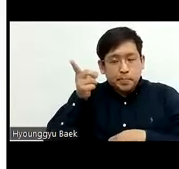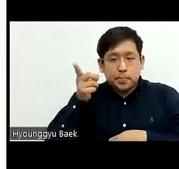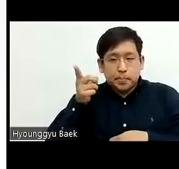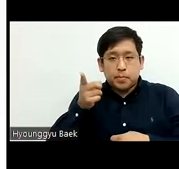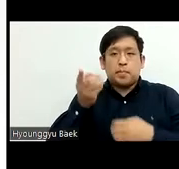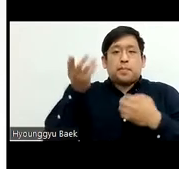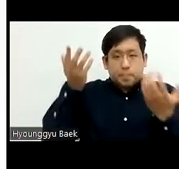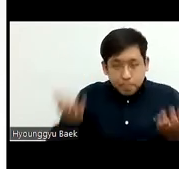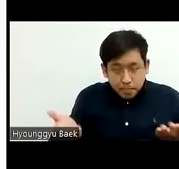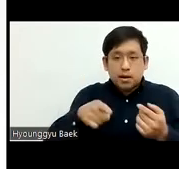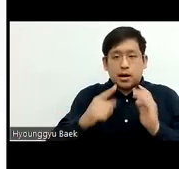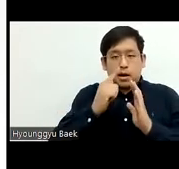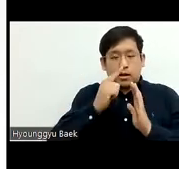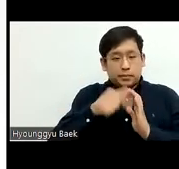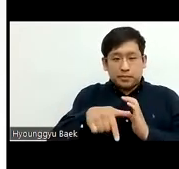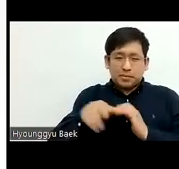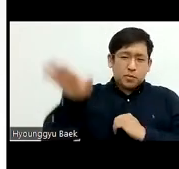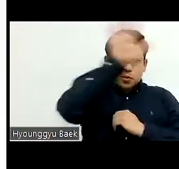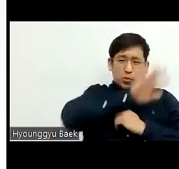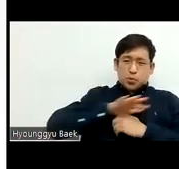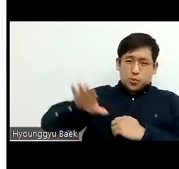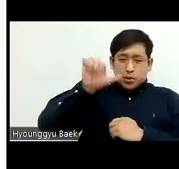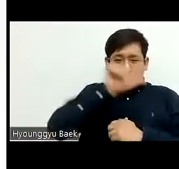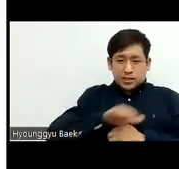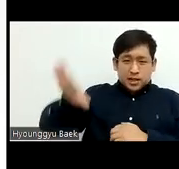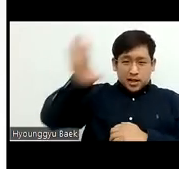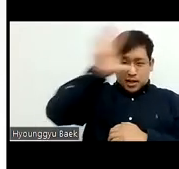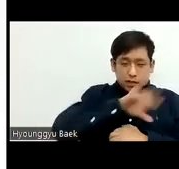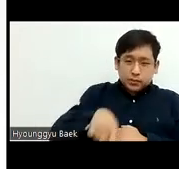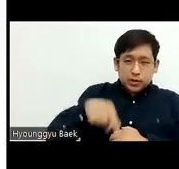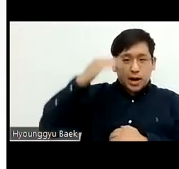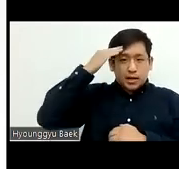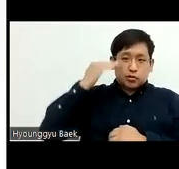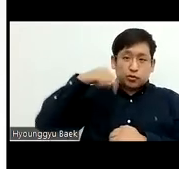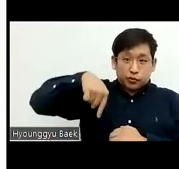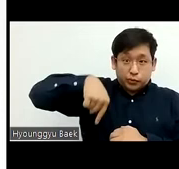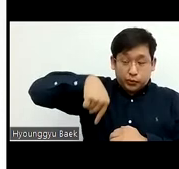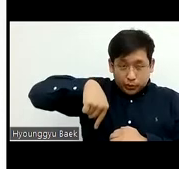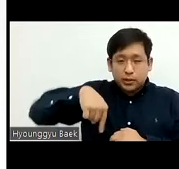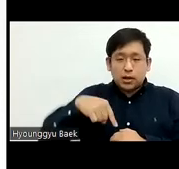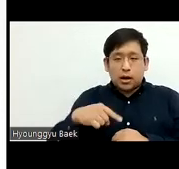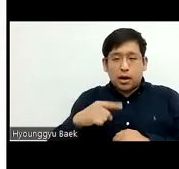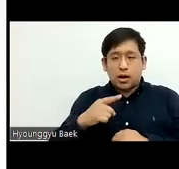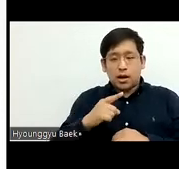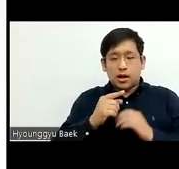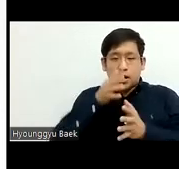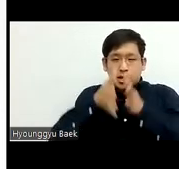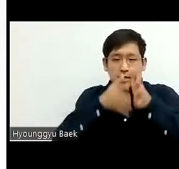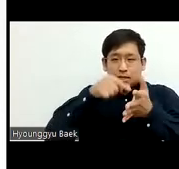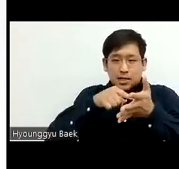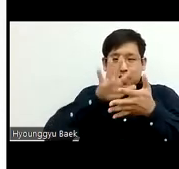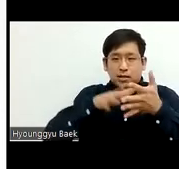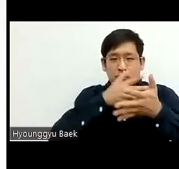to follow what's happening in class, or the classroom learning is one that's been stifling for the deaf. I think this is something that we see across